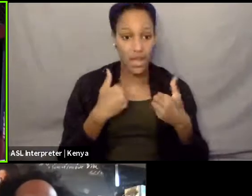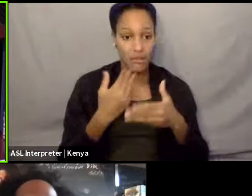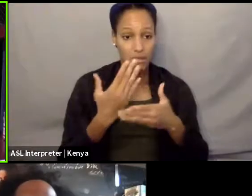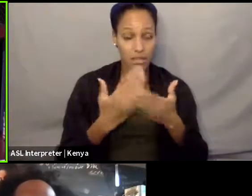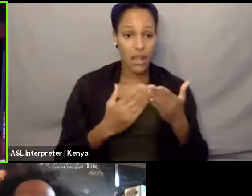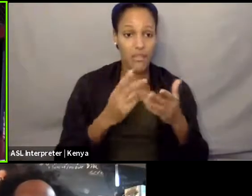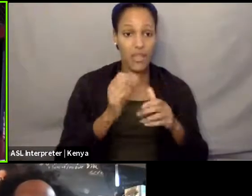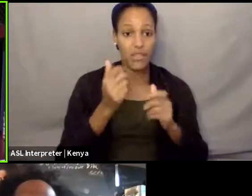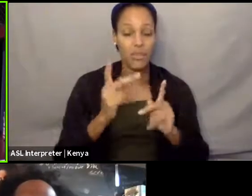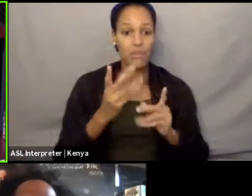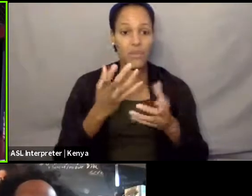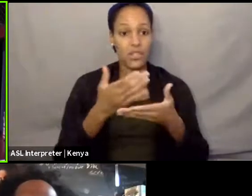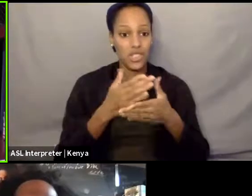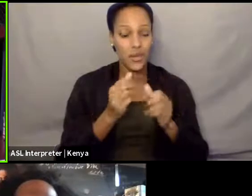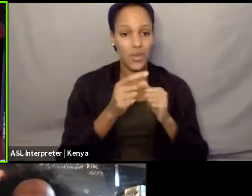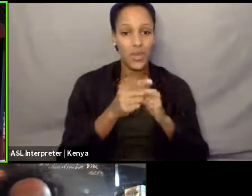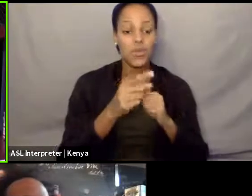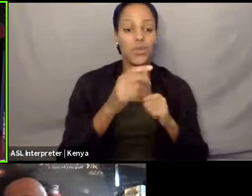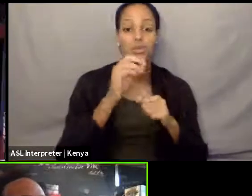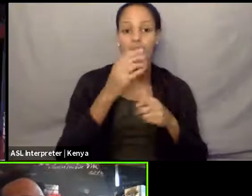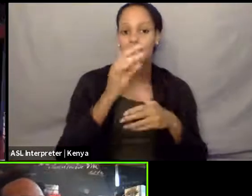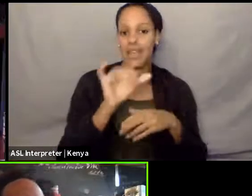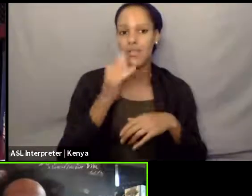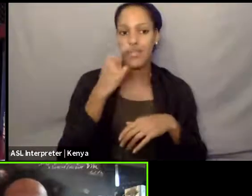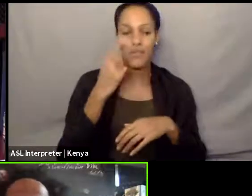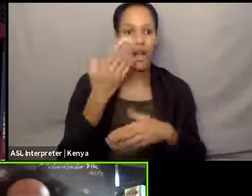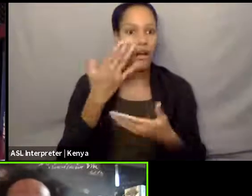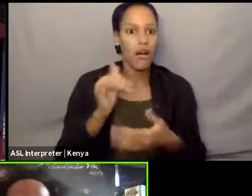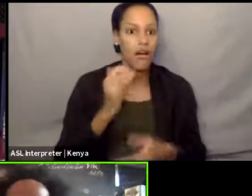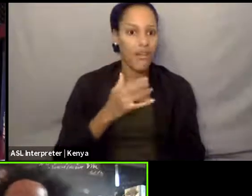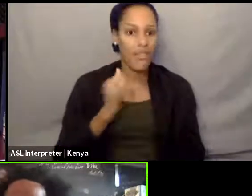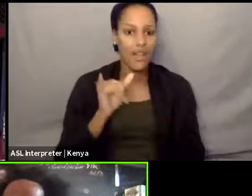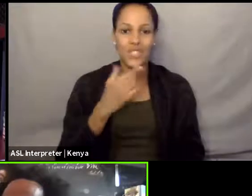that are particularly memorable? Oh God, I